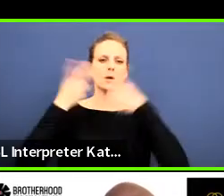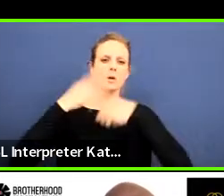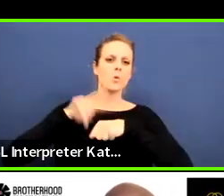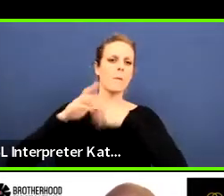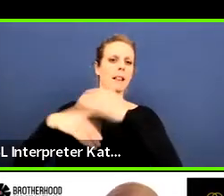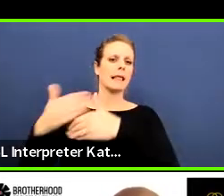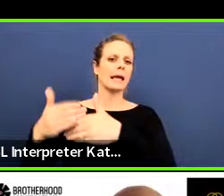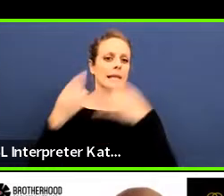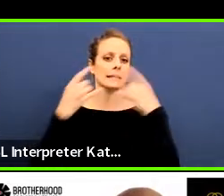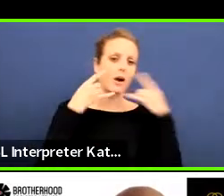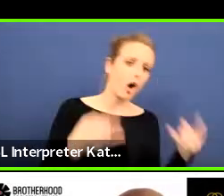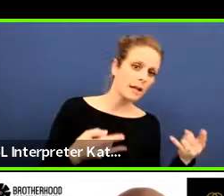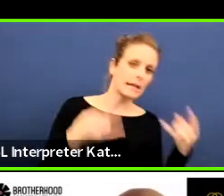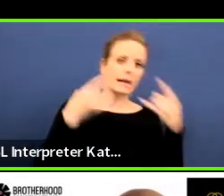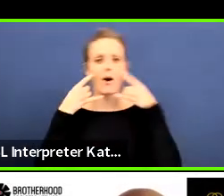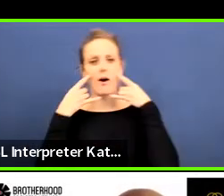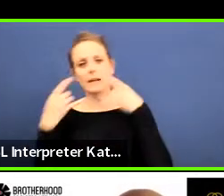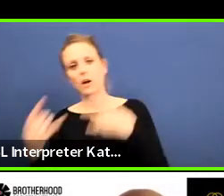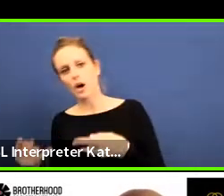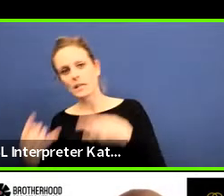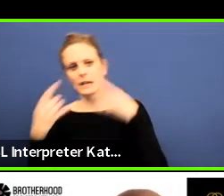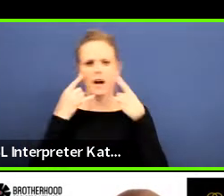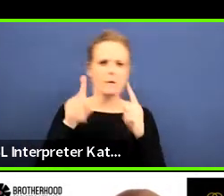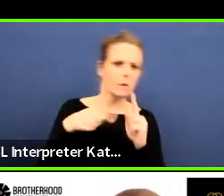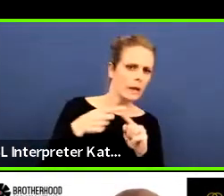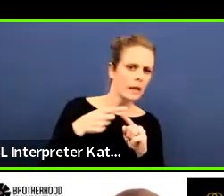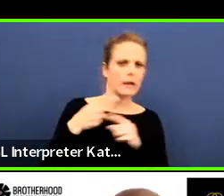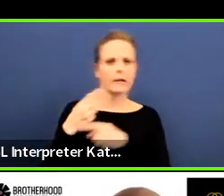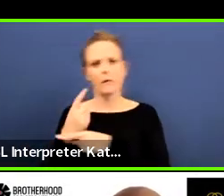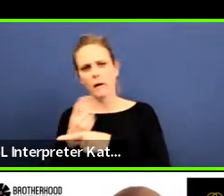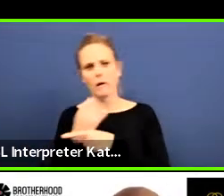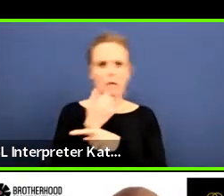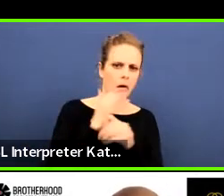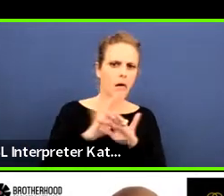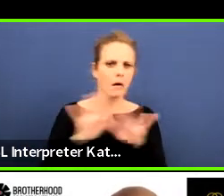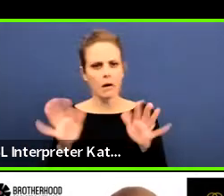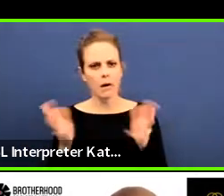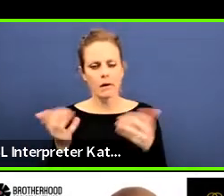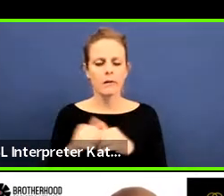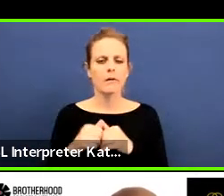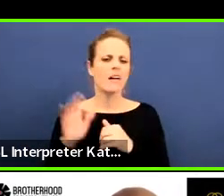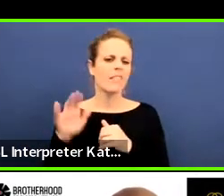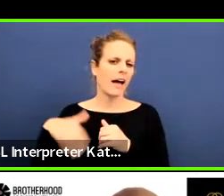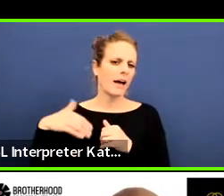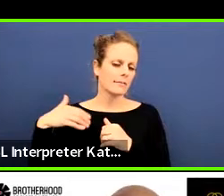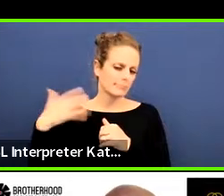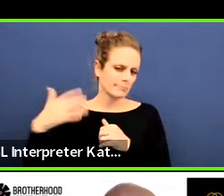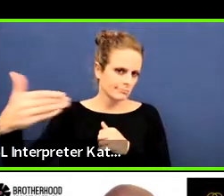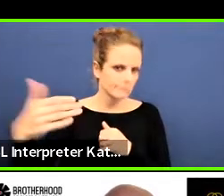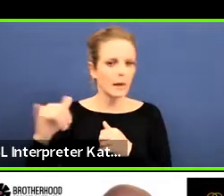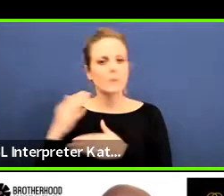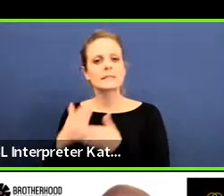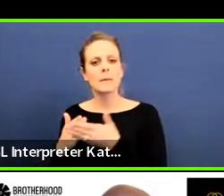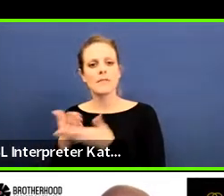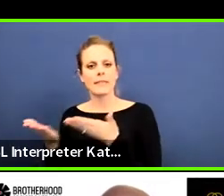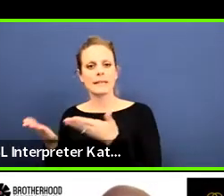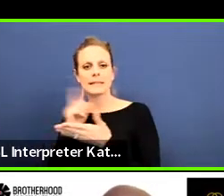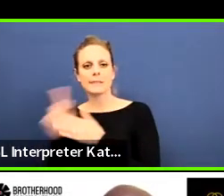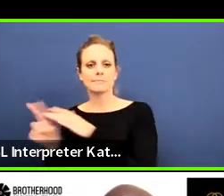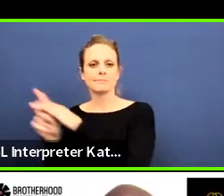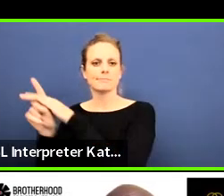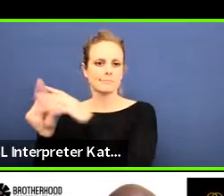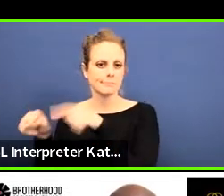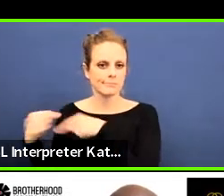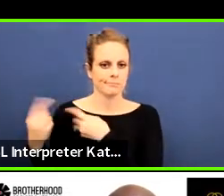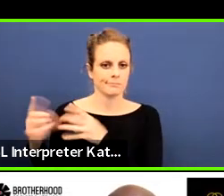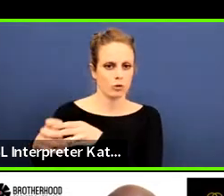and instead really seeing it as something as you would do regularly. So those are, I think, some of the other things that jumped out to me. Yeah, thank